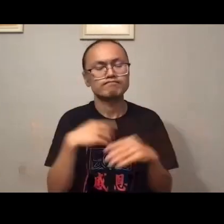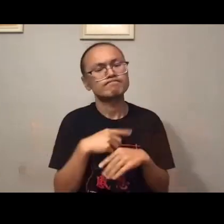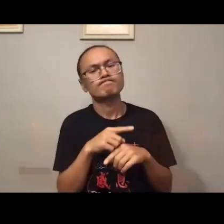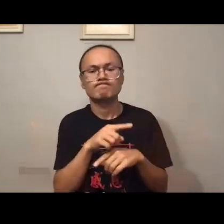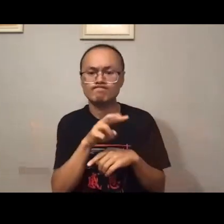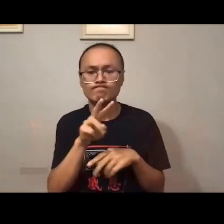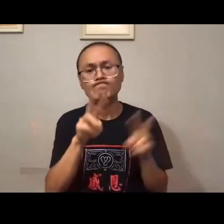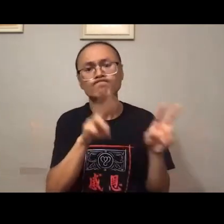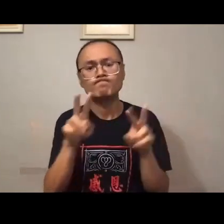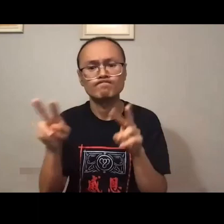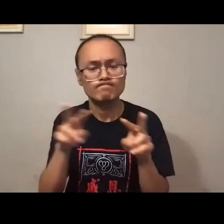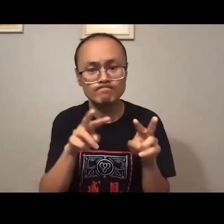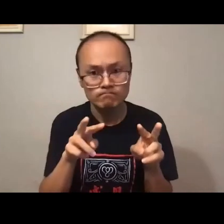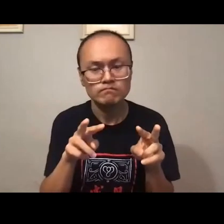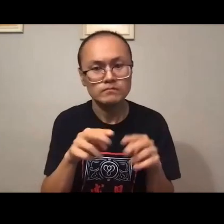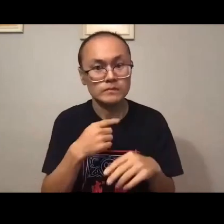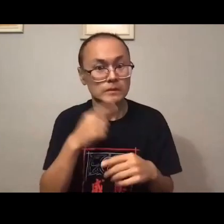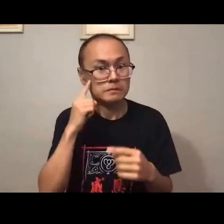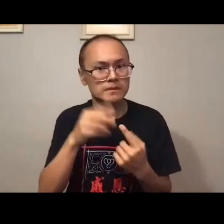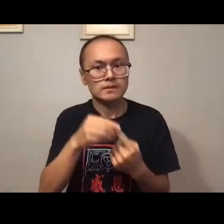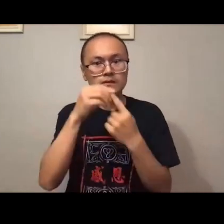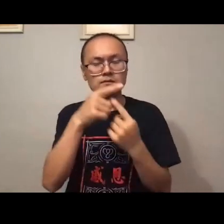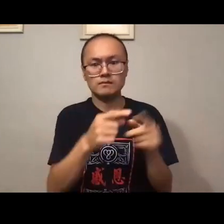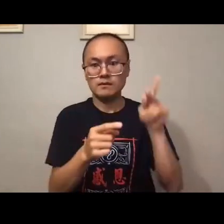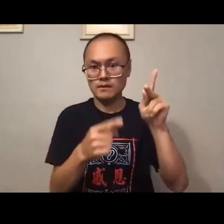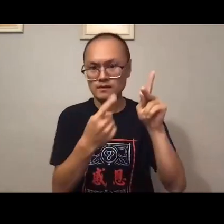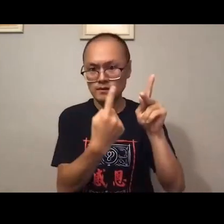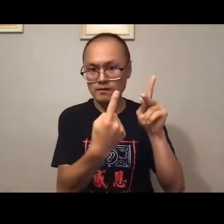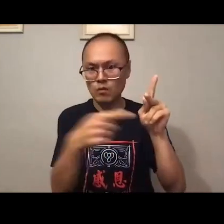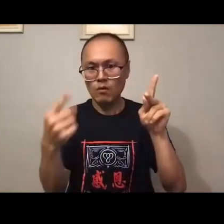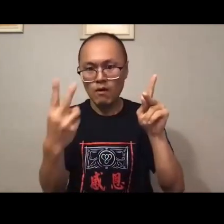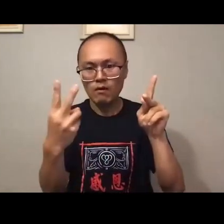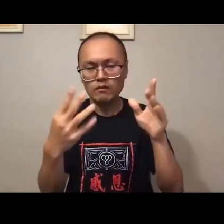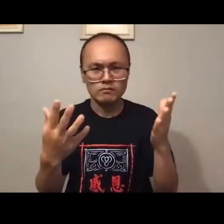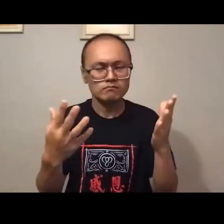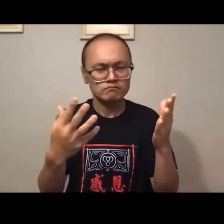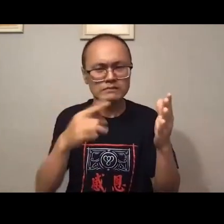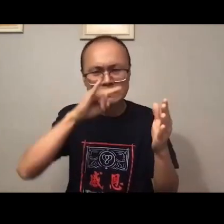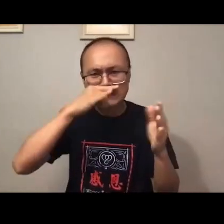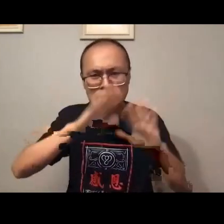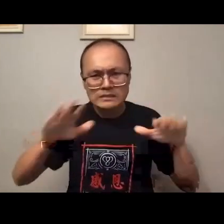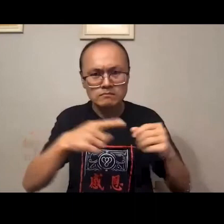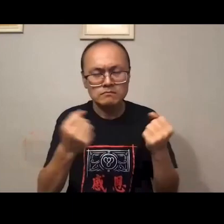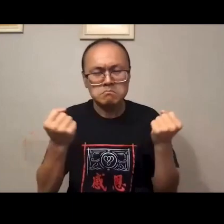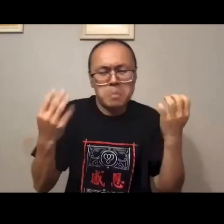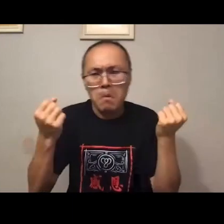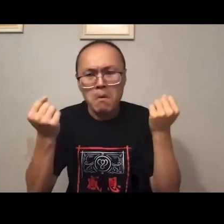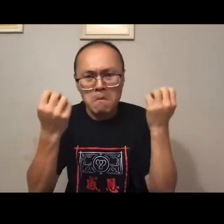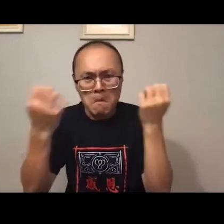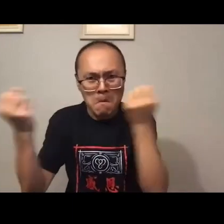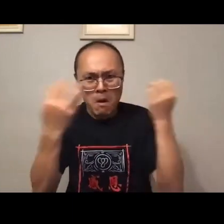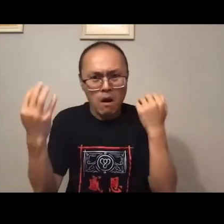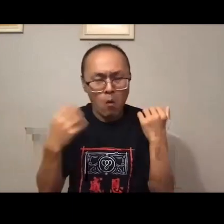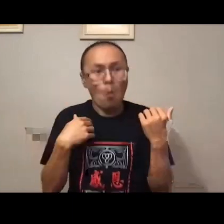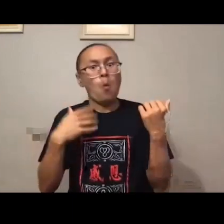MSAD, watching and seeing, being involved with K through 12, I started working with